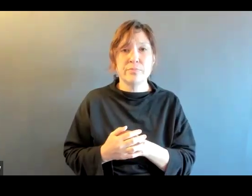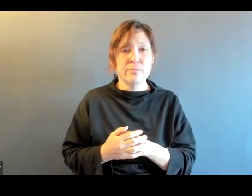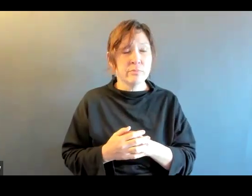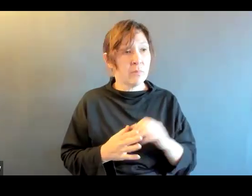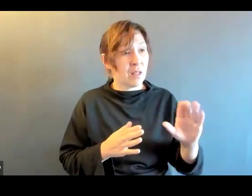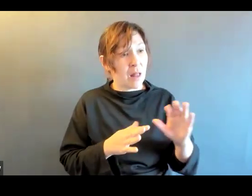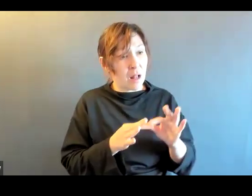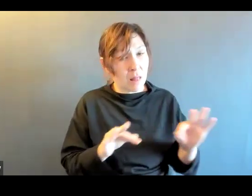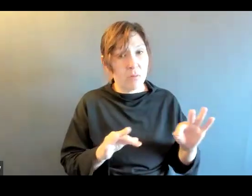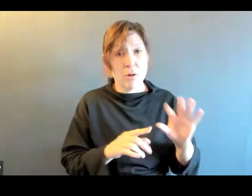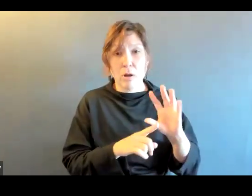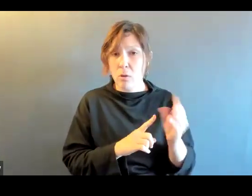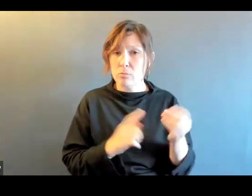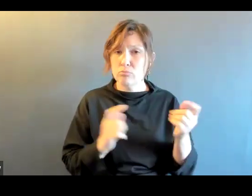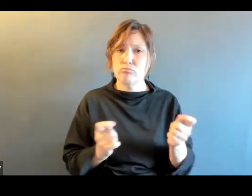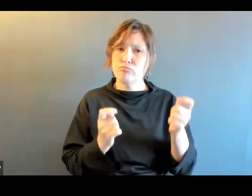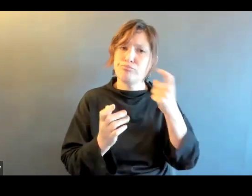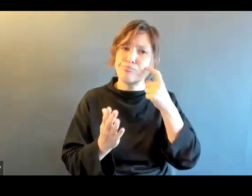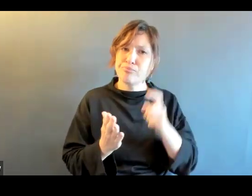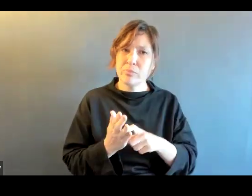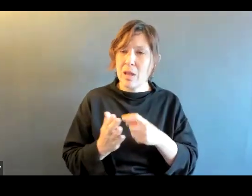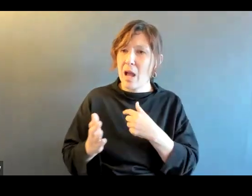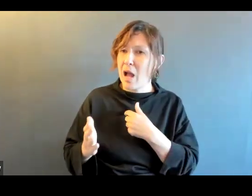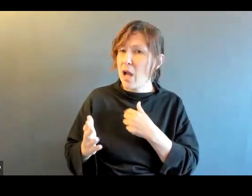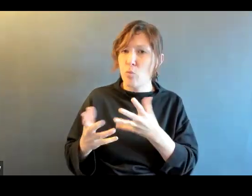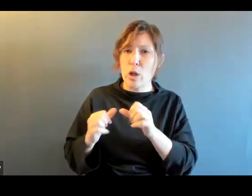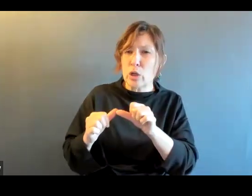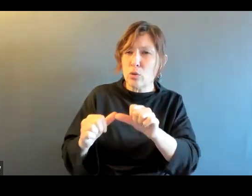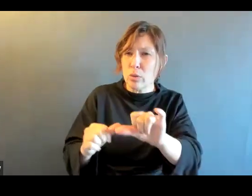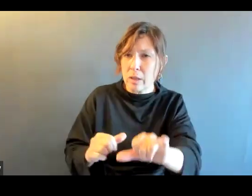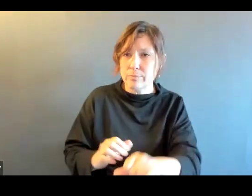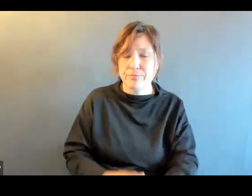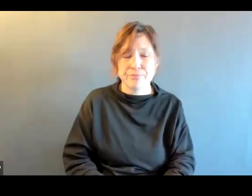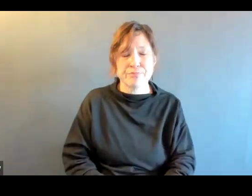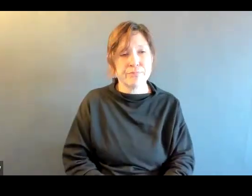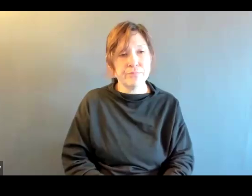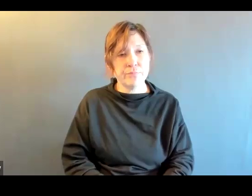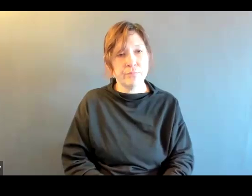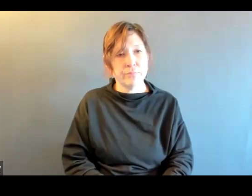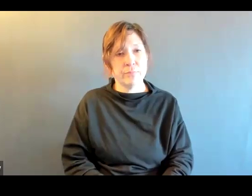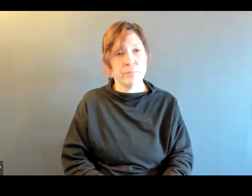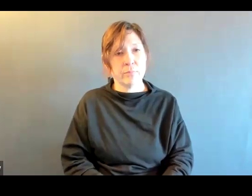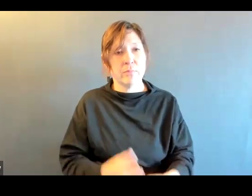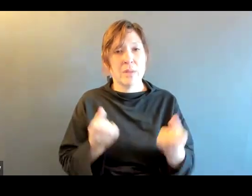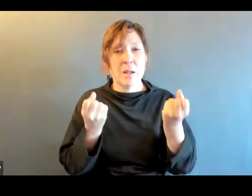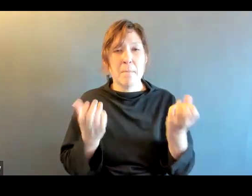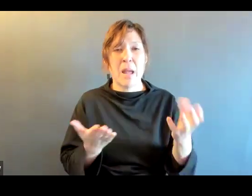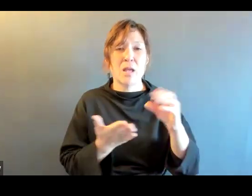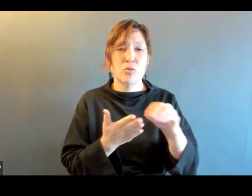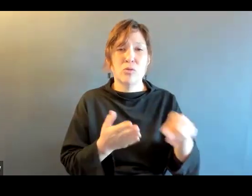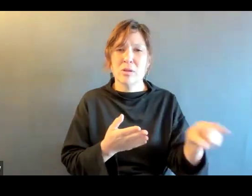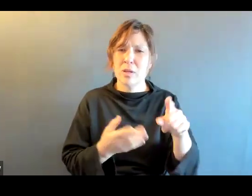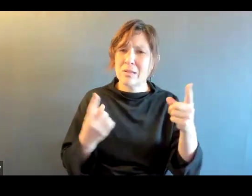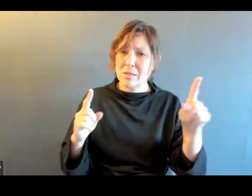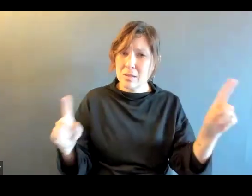are celebrated. I simply want to pay it forward. Many bilingual students and I are success stories because we had